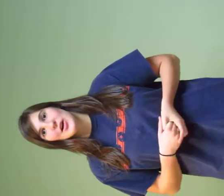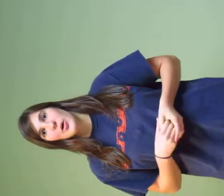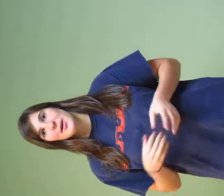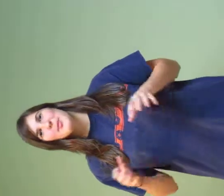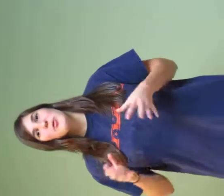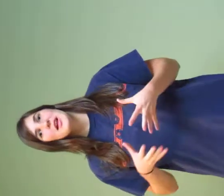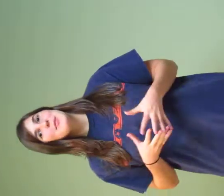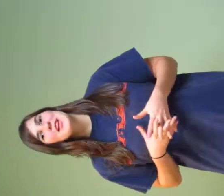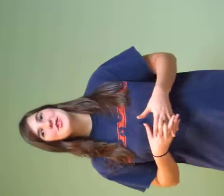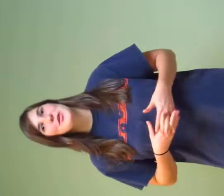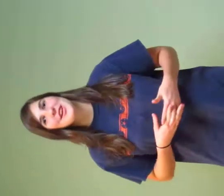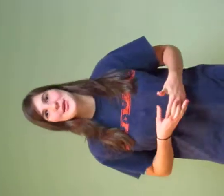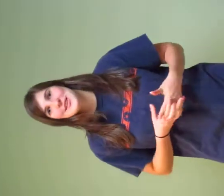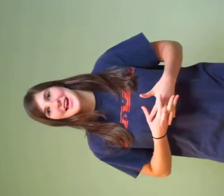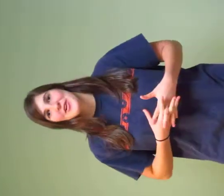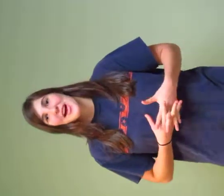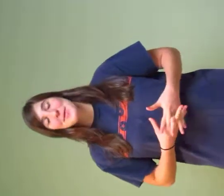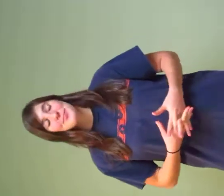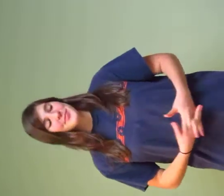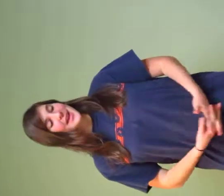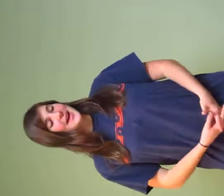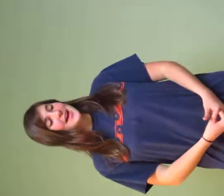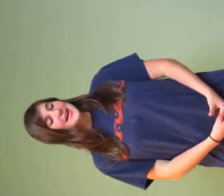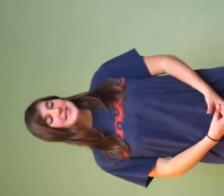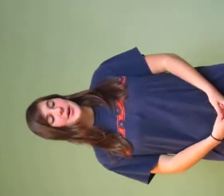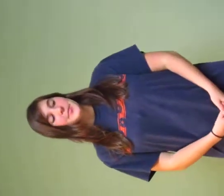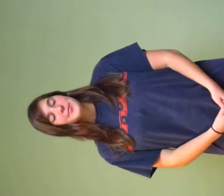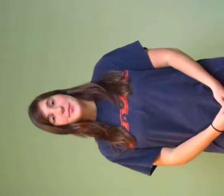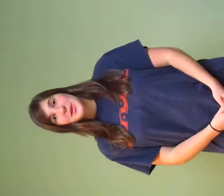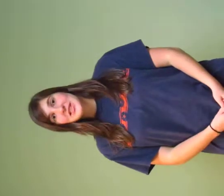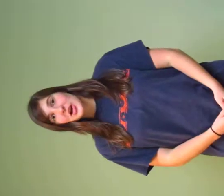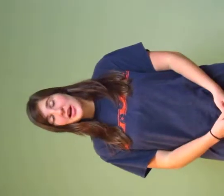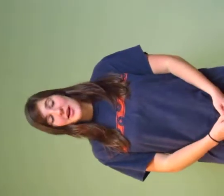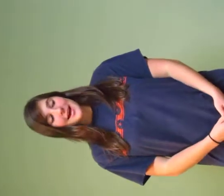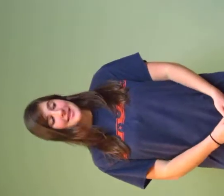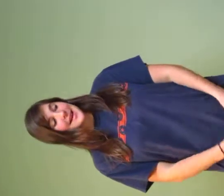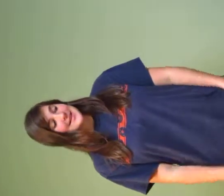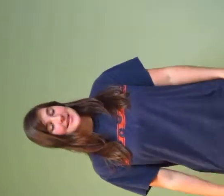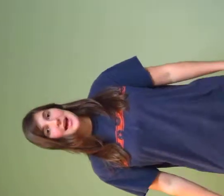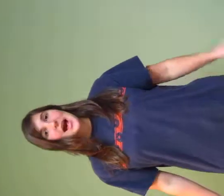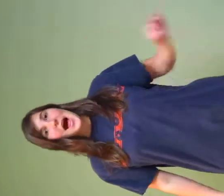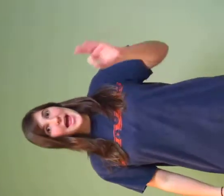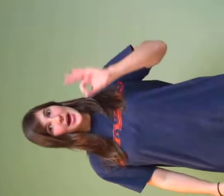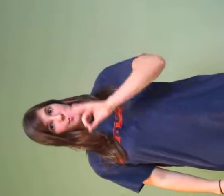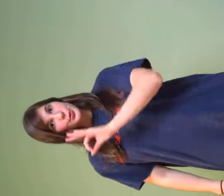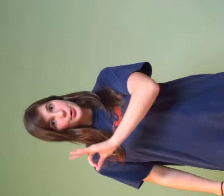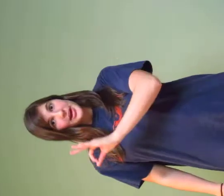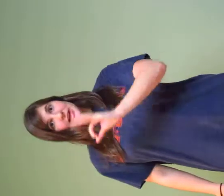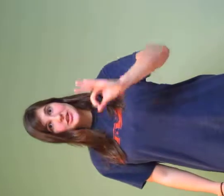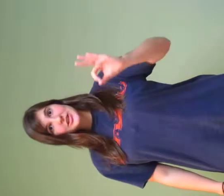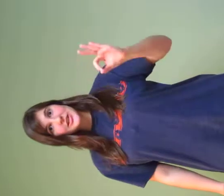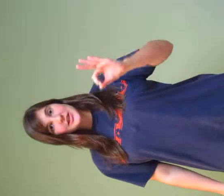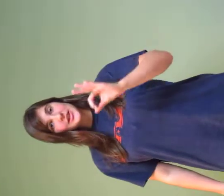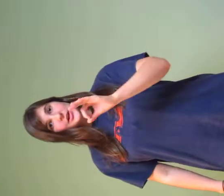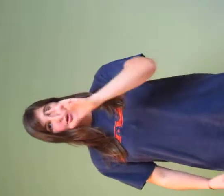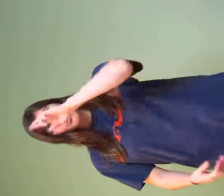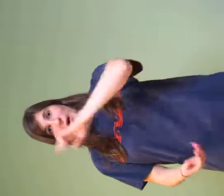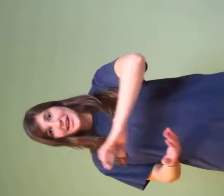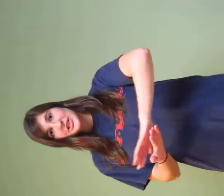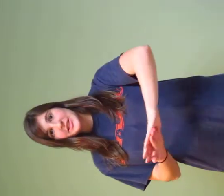home. And I'm hopefully going to make it a short video today, okay? So, we start out like this. I have preached